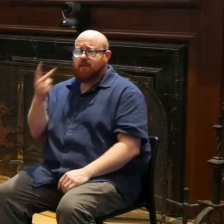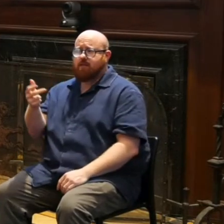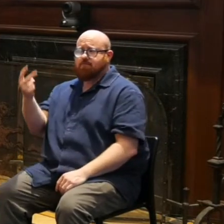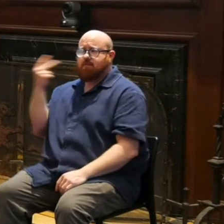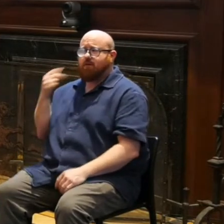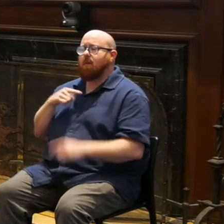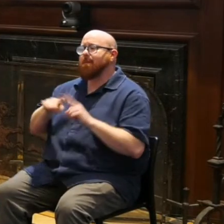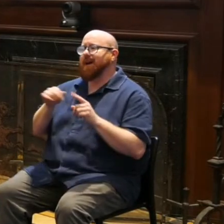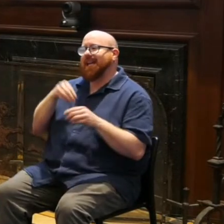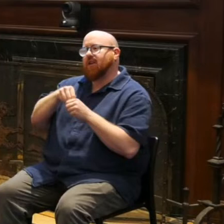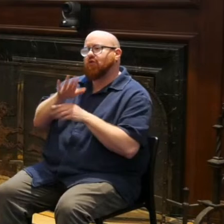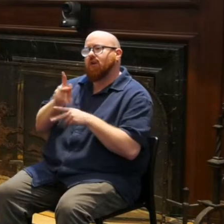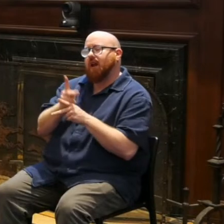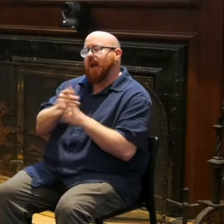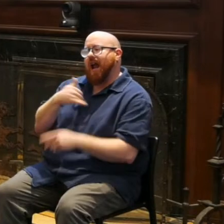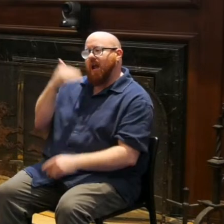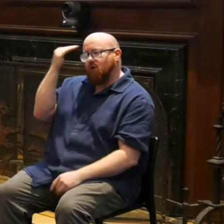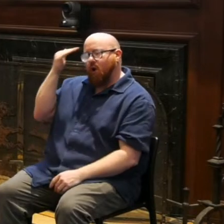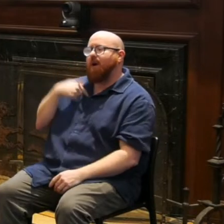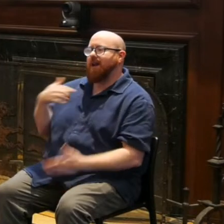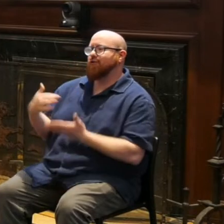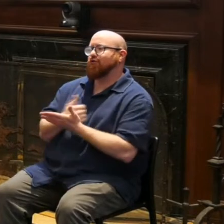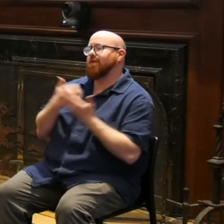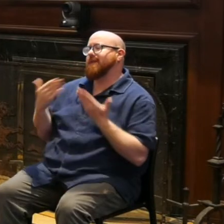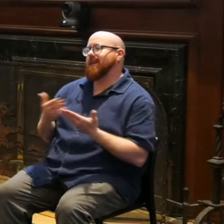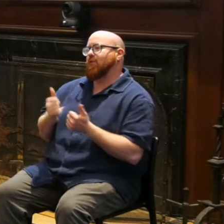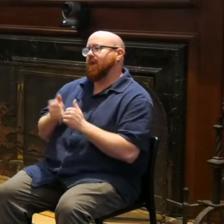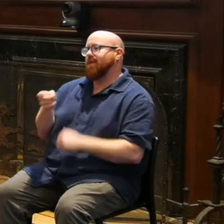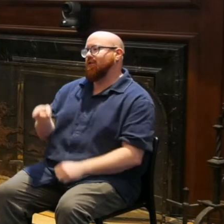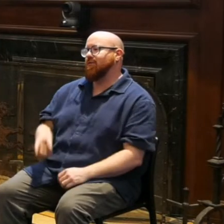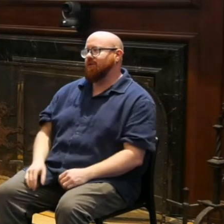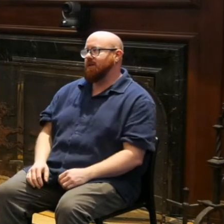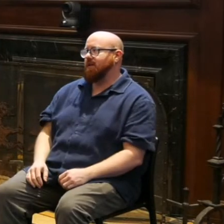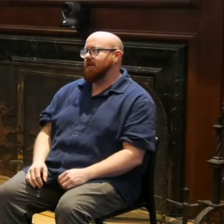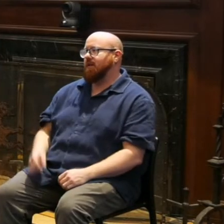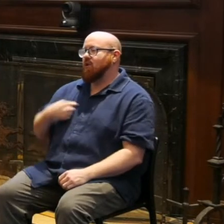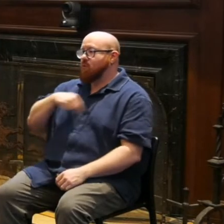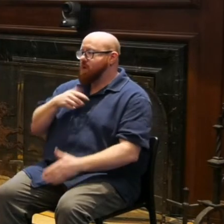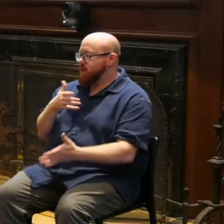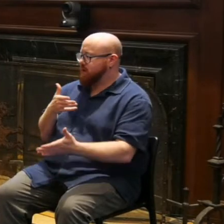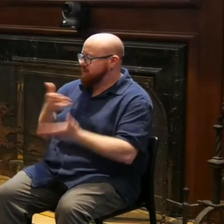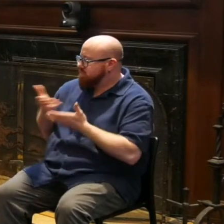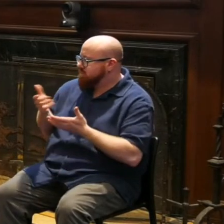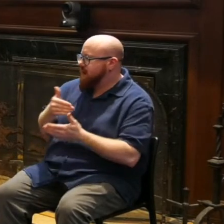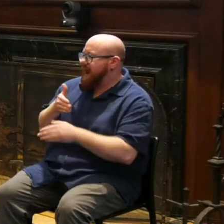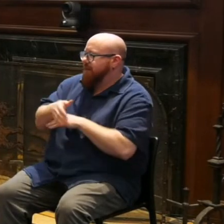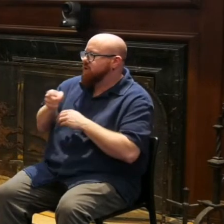know I deserve to be here with you. We converse after your concert,